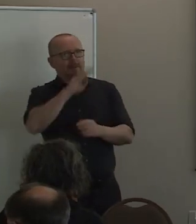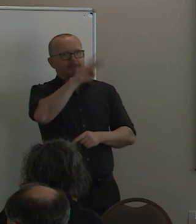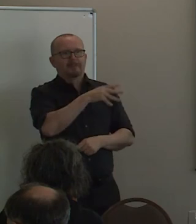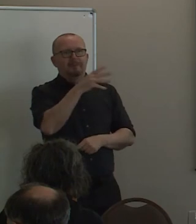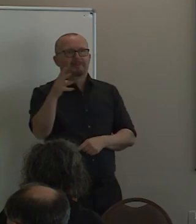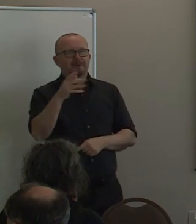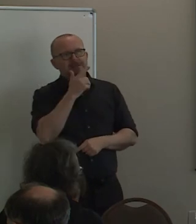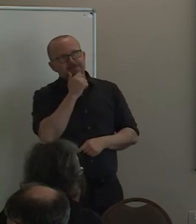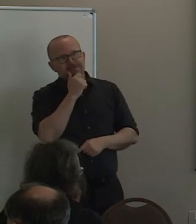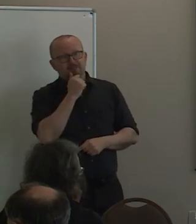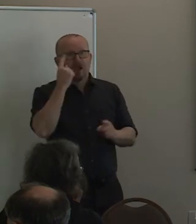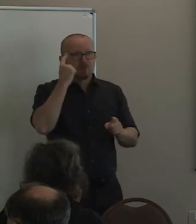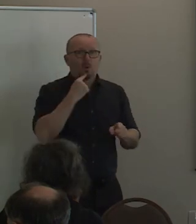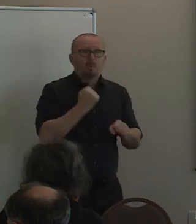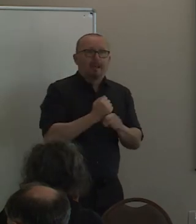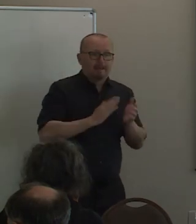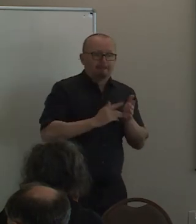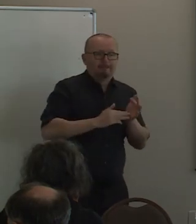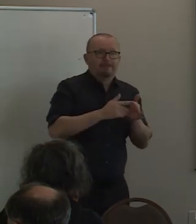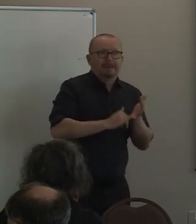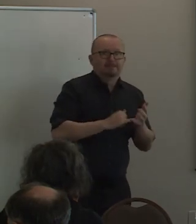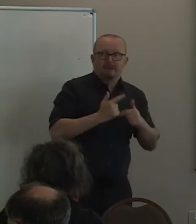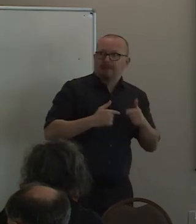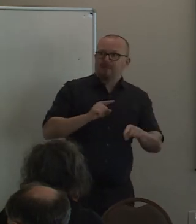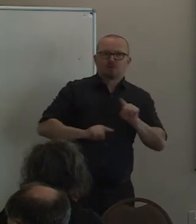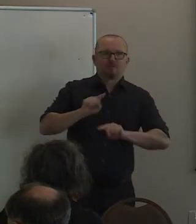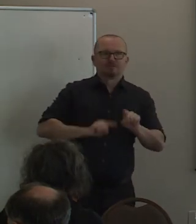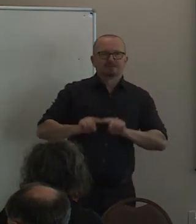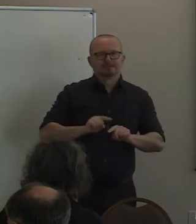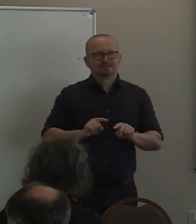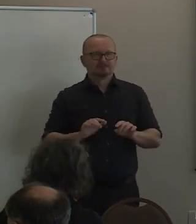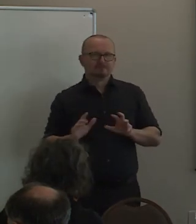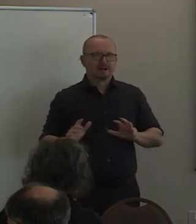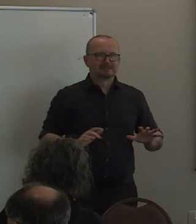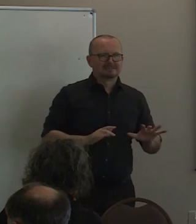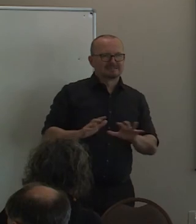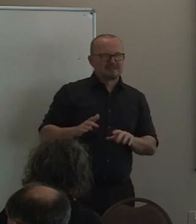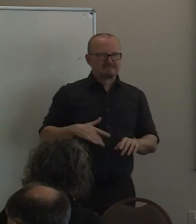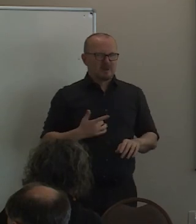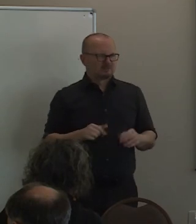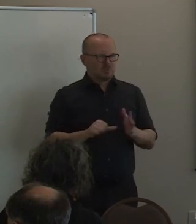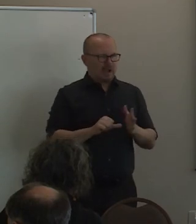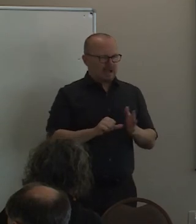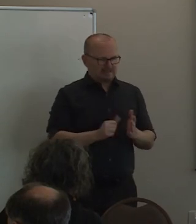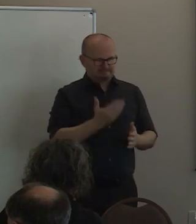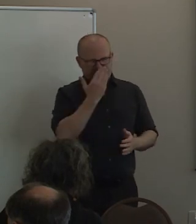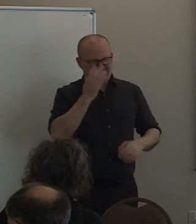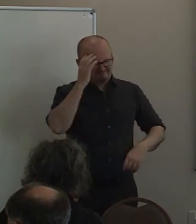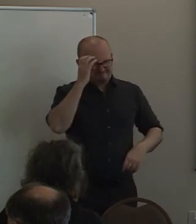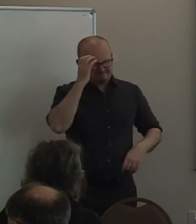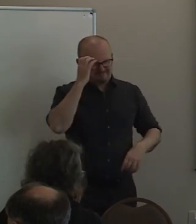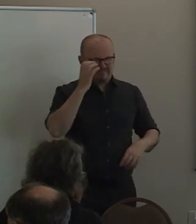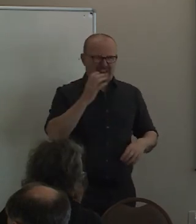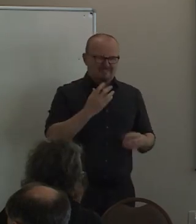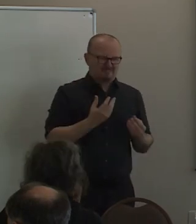Because I was going to make memes about like this conference and some of the thinking that was going on, but it felt kind of hard and it wasn't really that